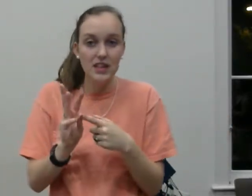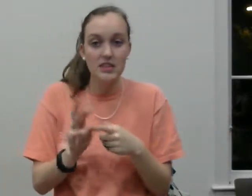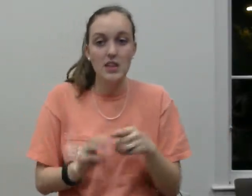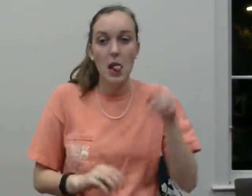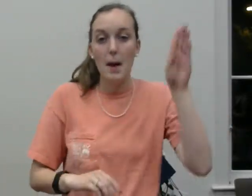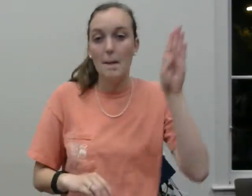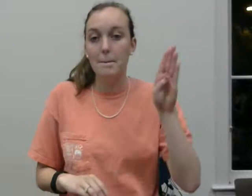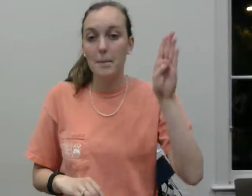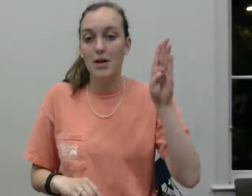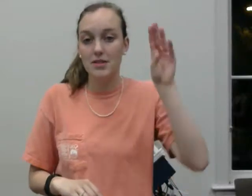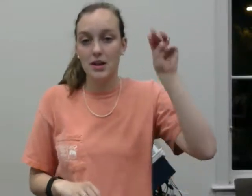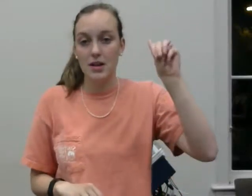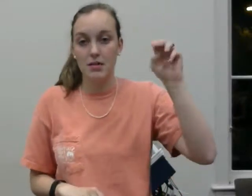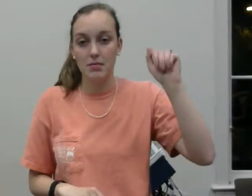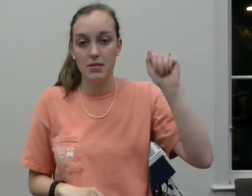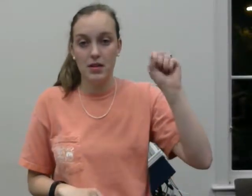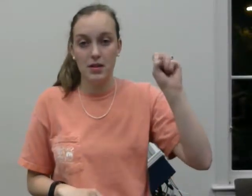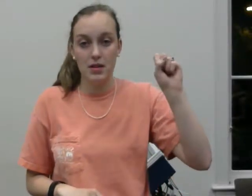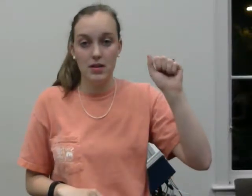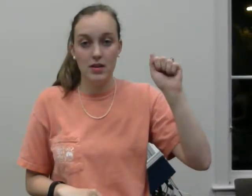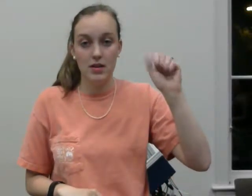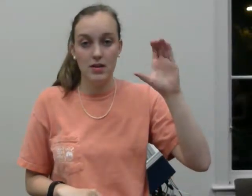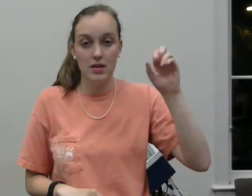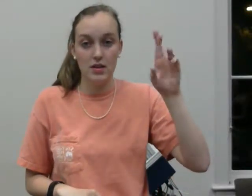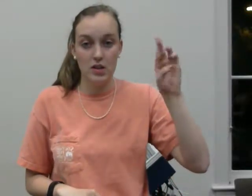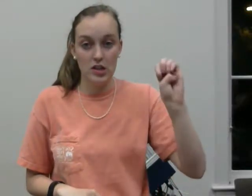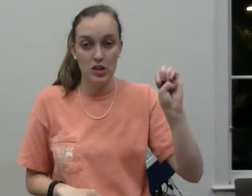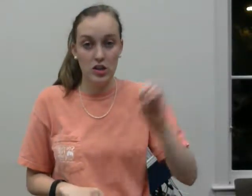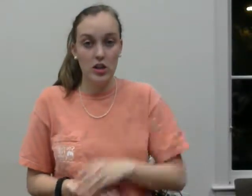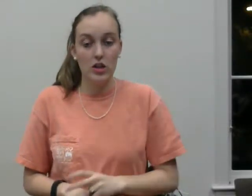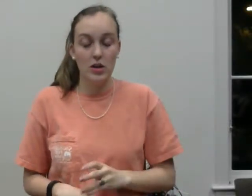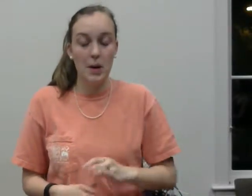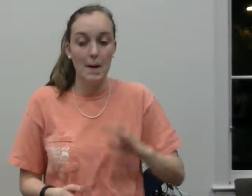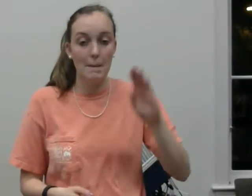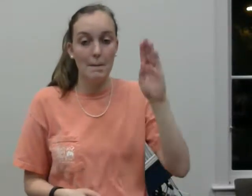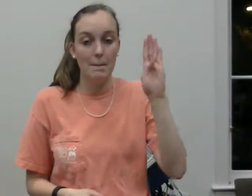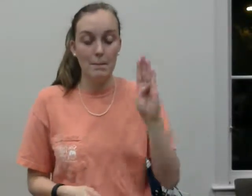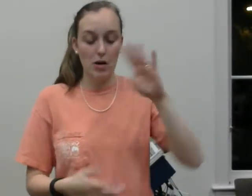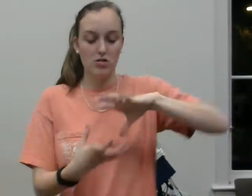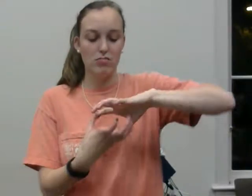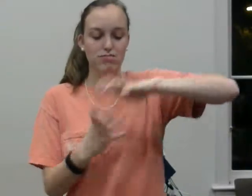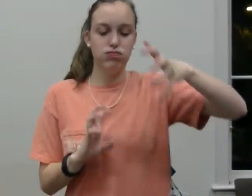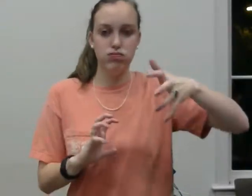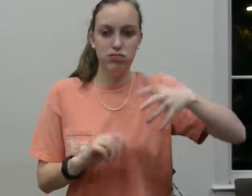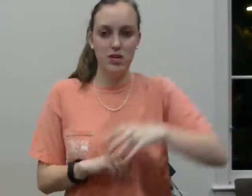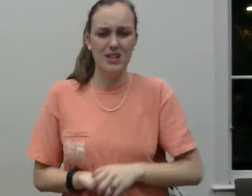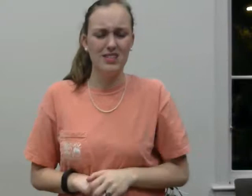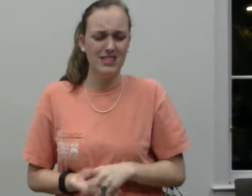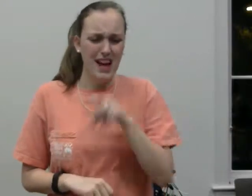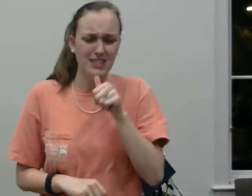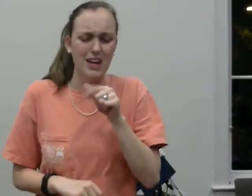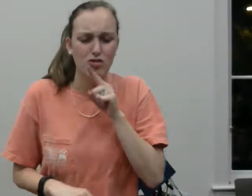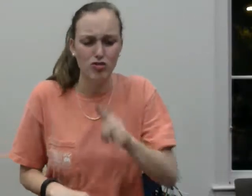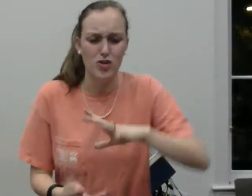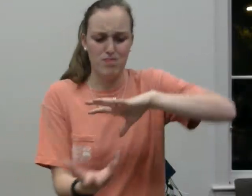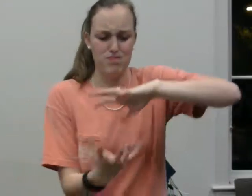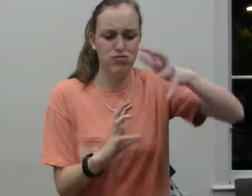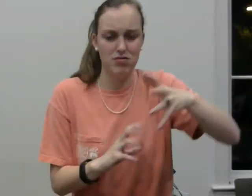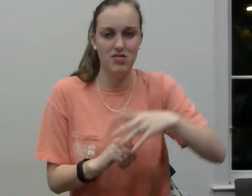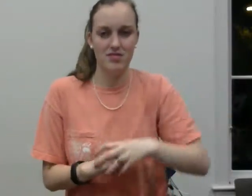a true massacre. We all discovered and we all agreed. But yet, the patriots referred to it as a massacre. Why? Well, to drum up,